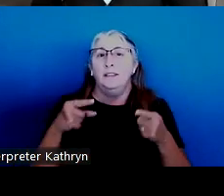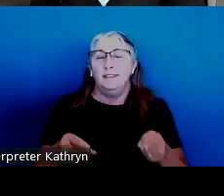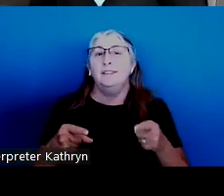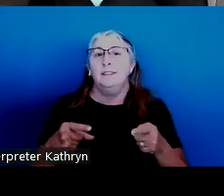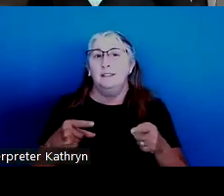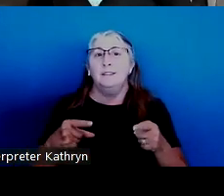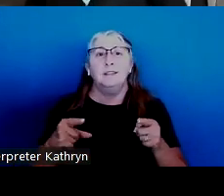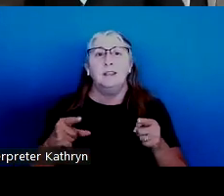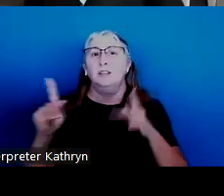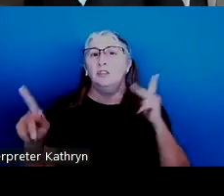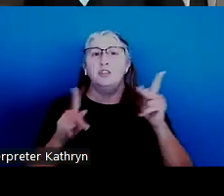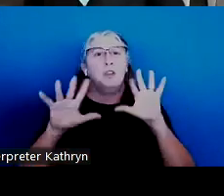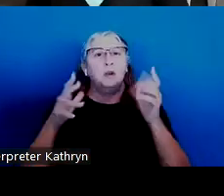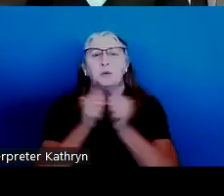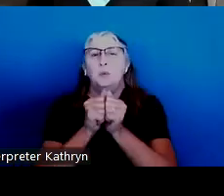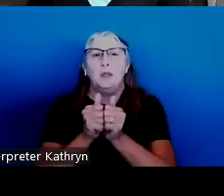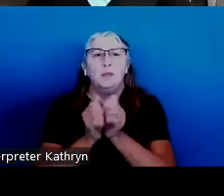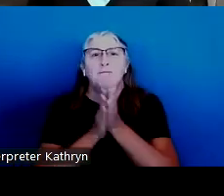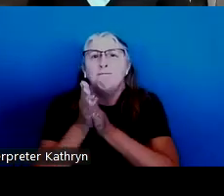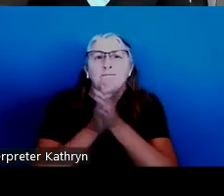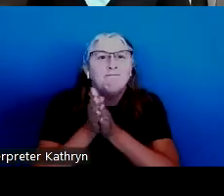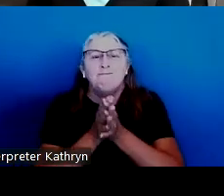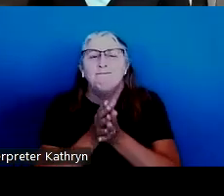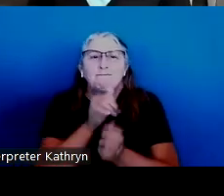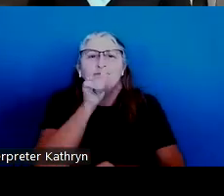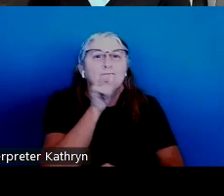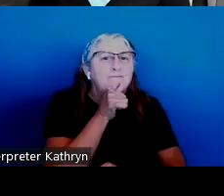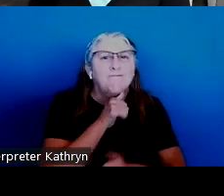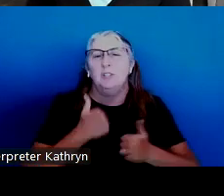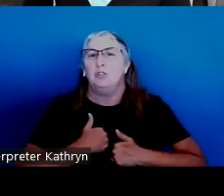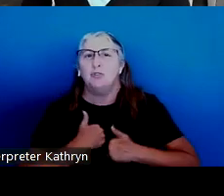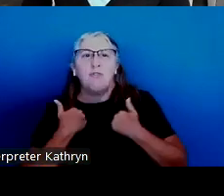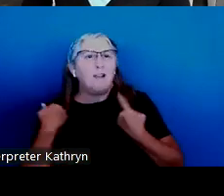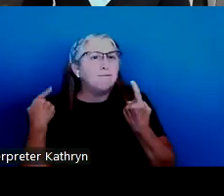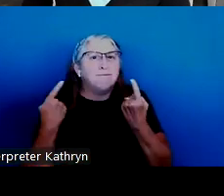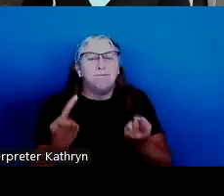with grit, a generation that has survived